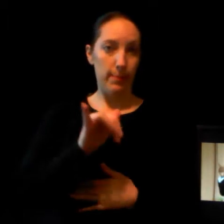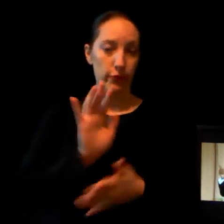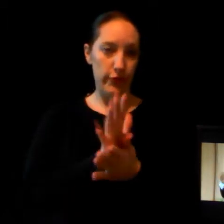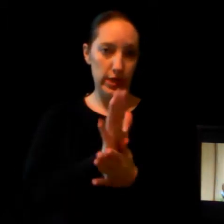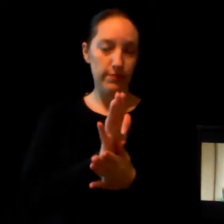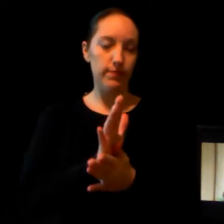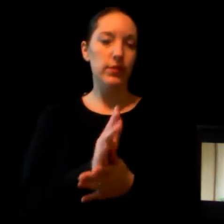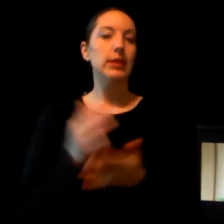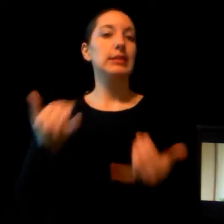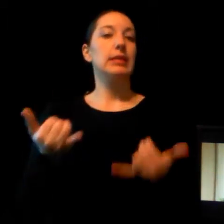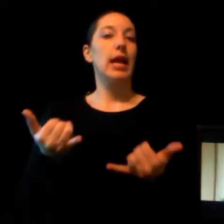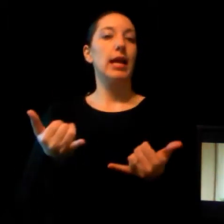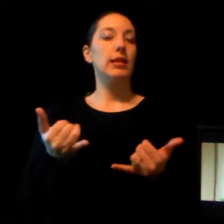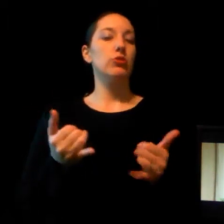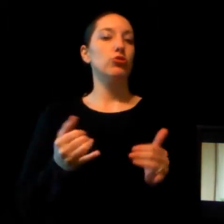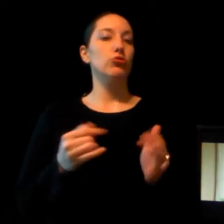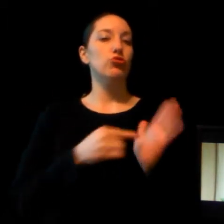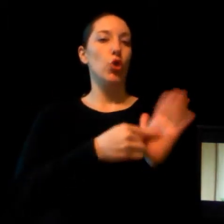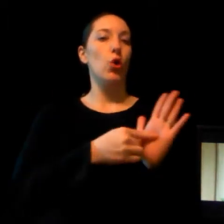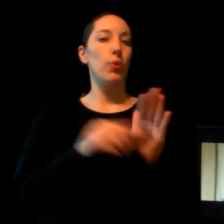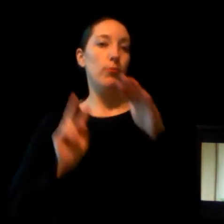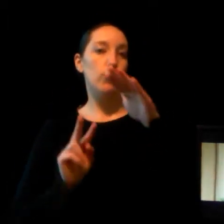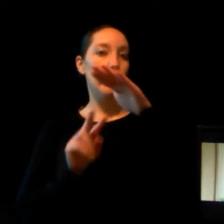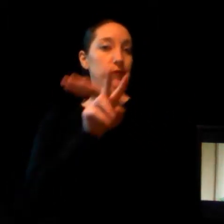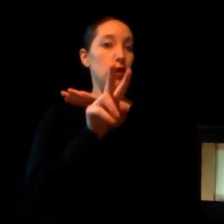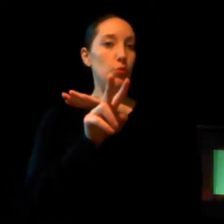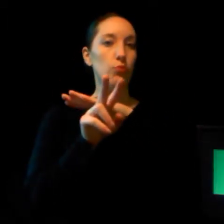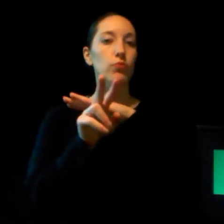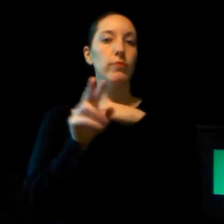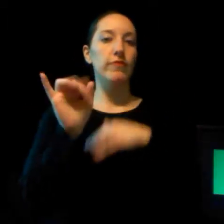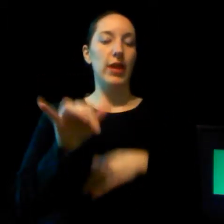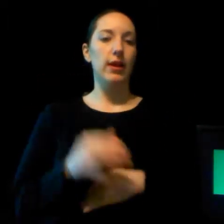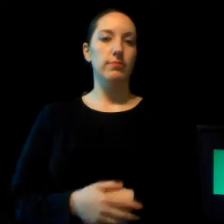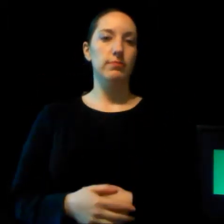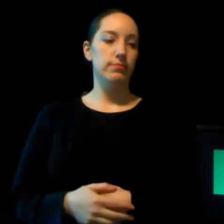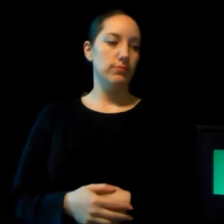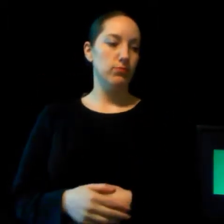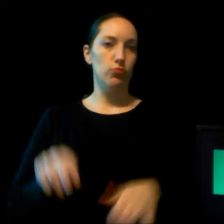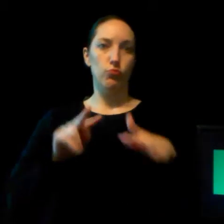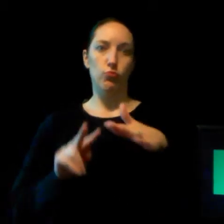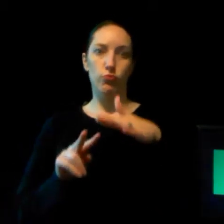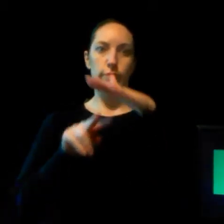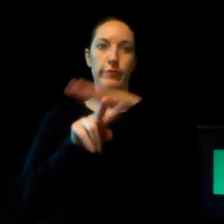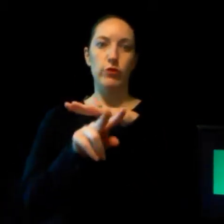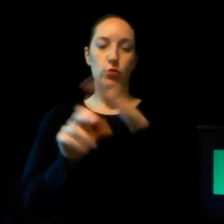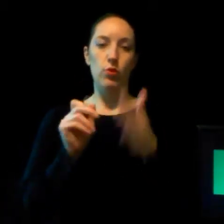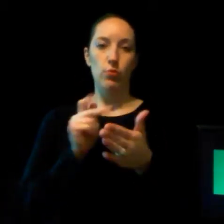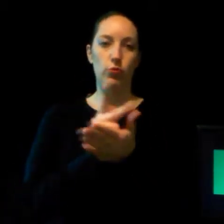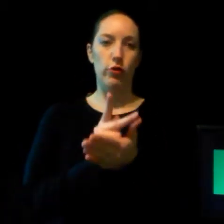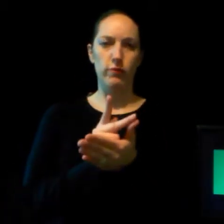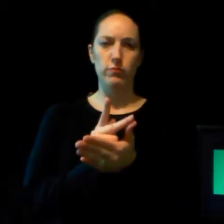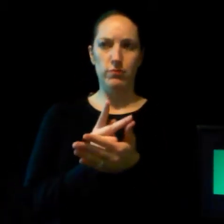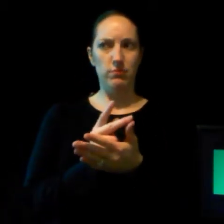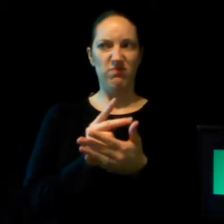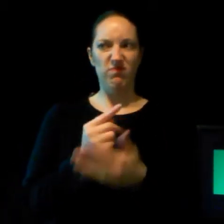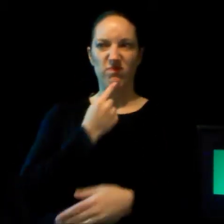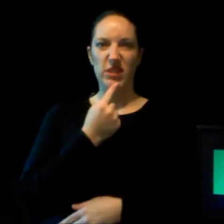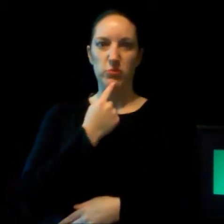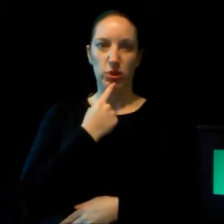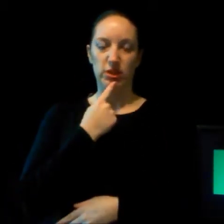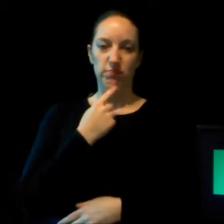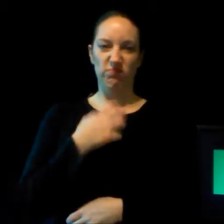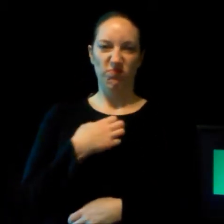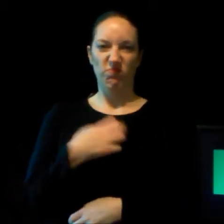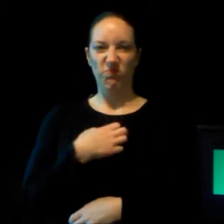we show the trailer, please? The following preview was begrudgingly approved for all audiences by the President of the United States.